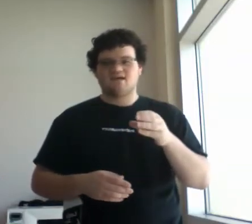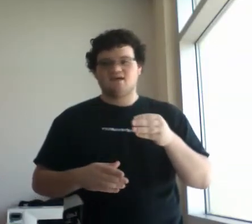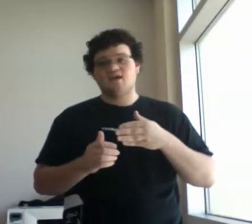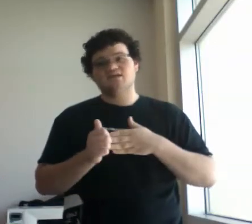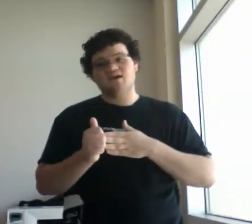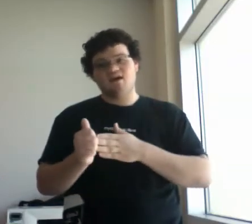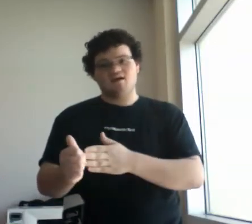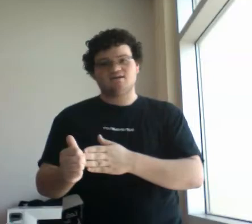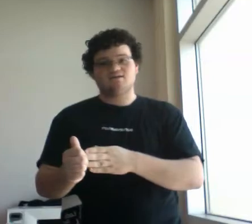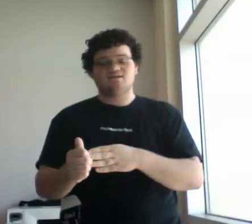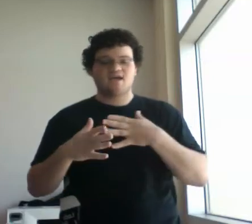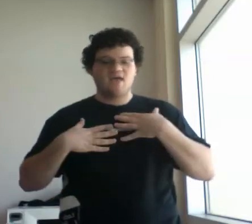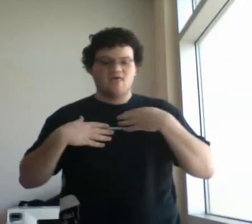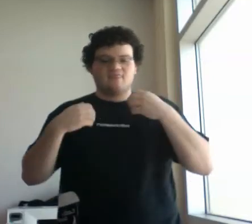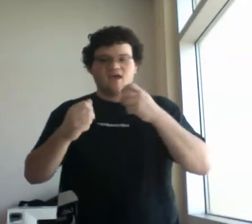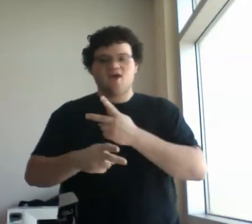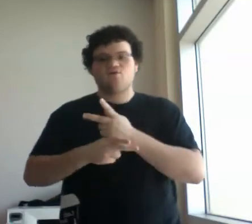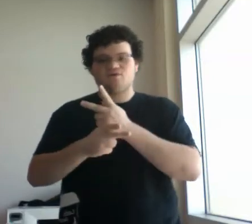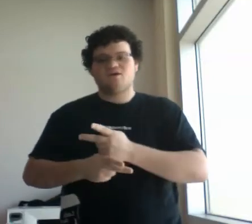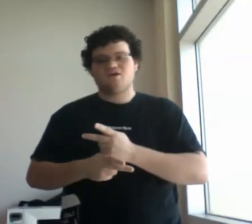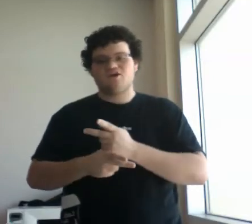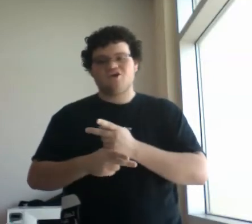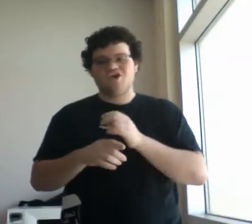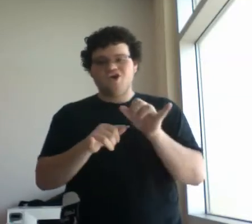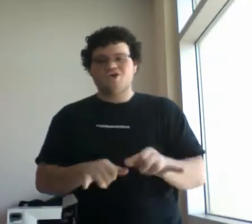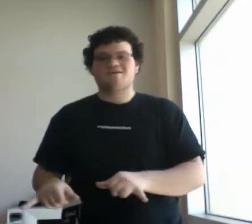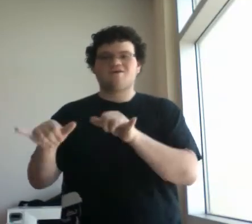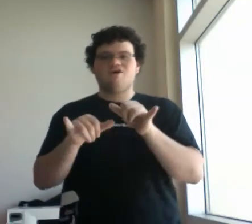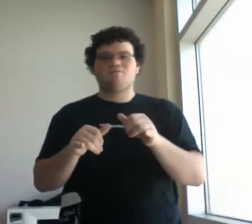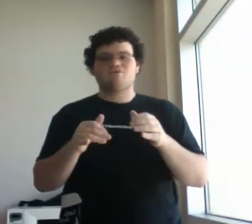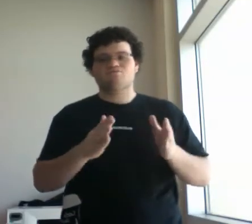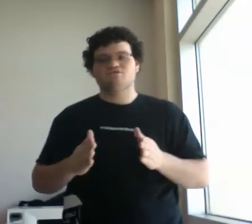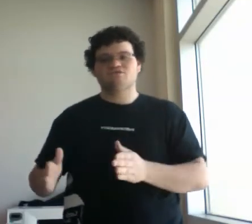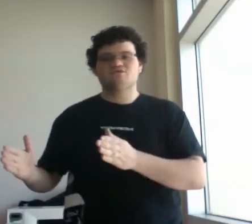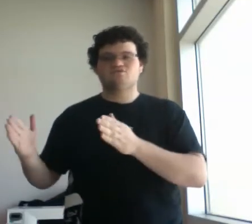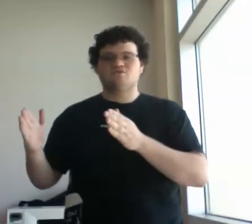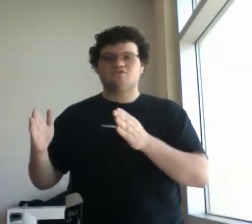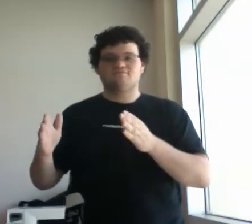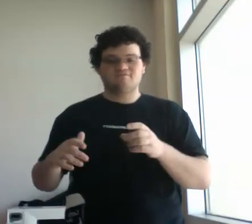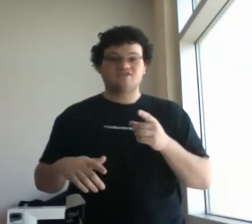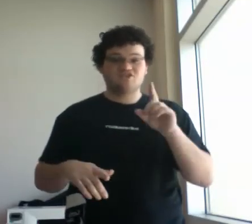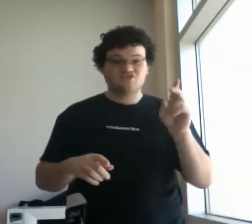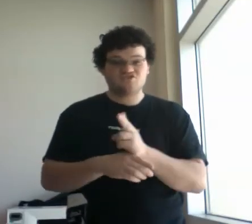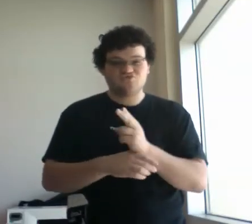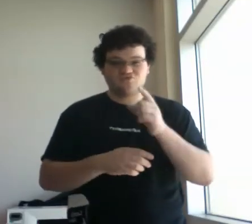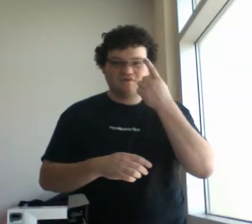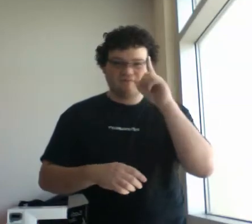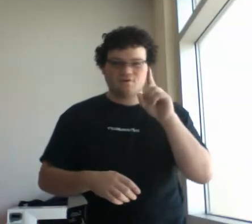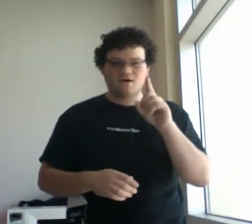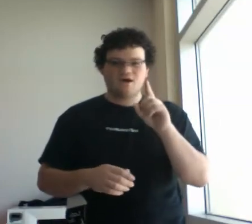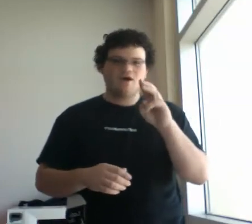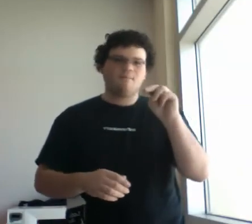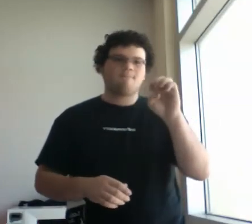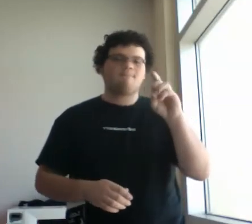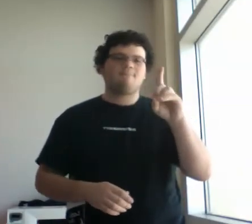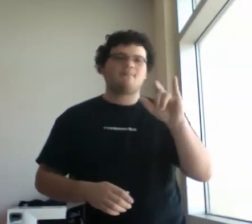Common Procedure Coding System that is used for Medicare coding. You will